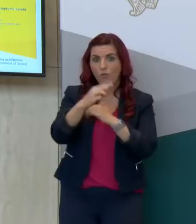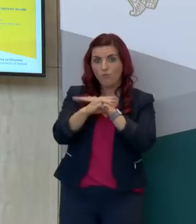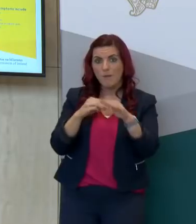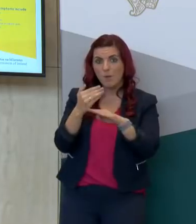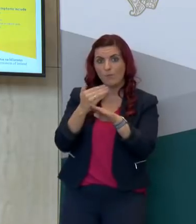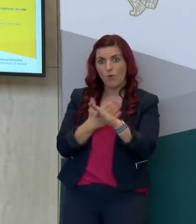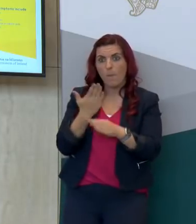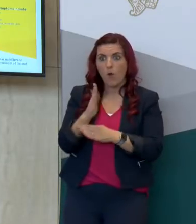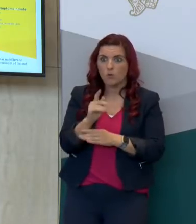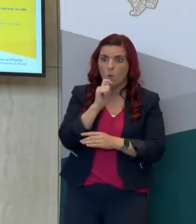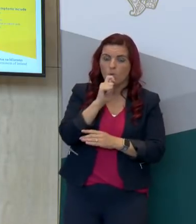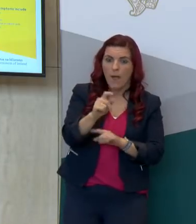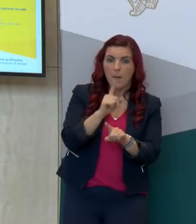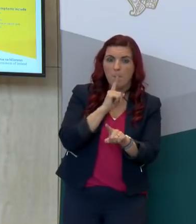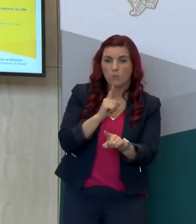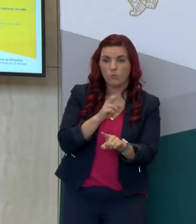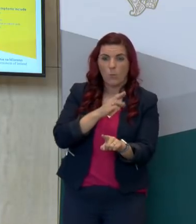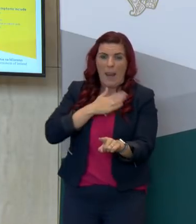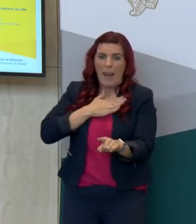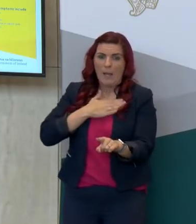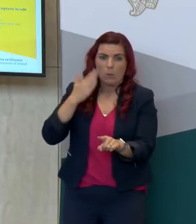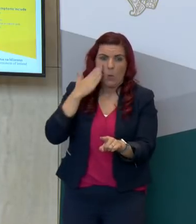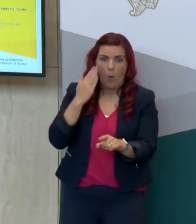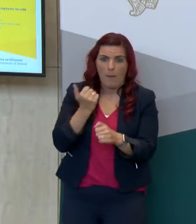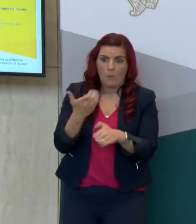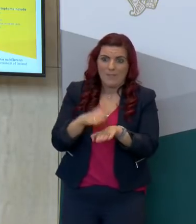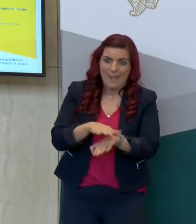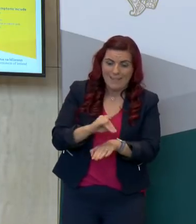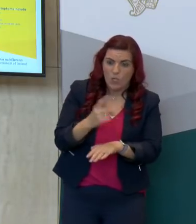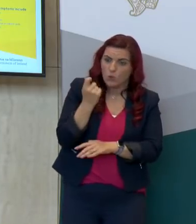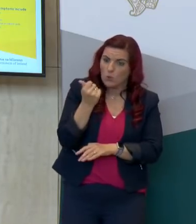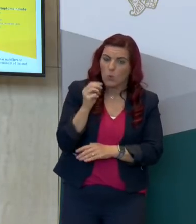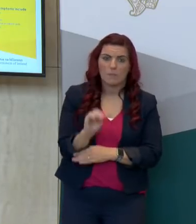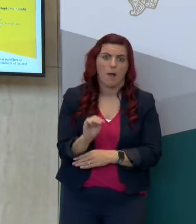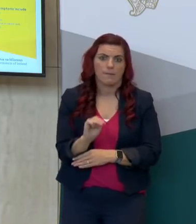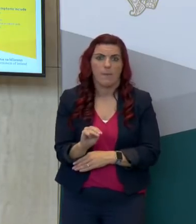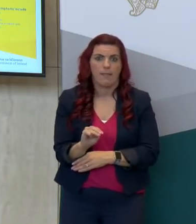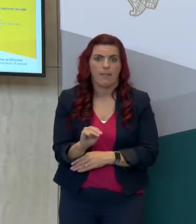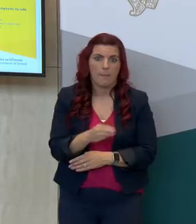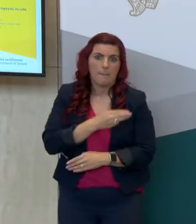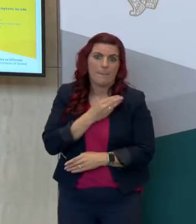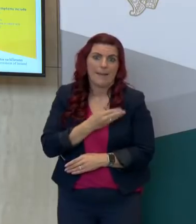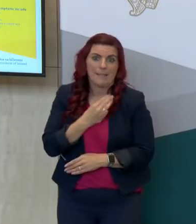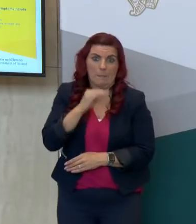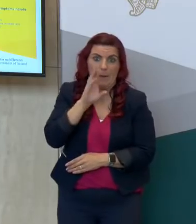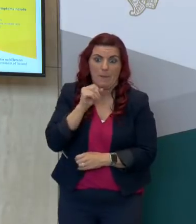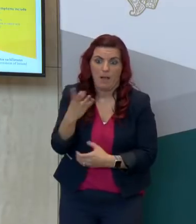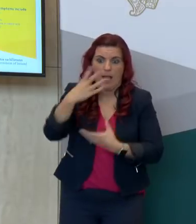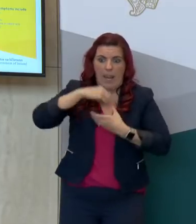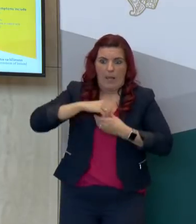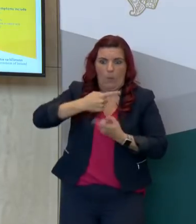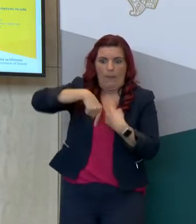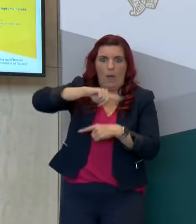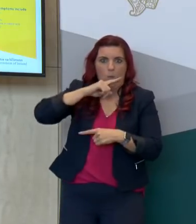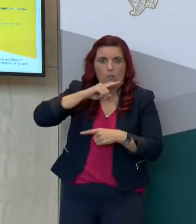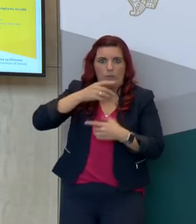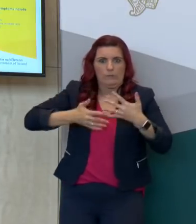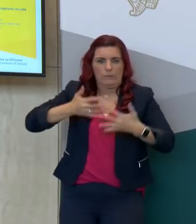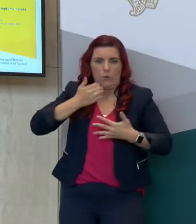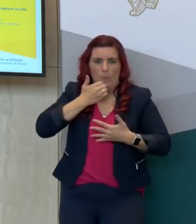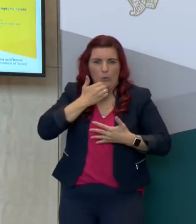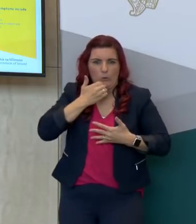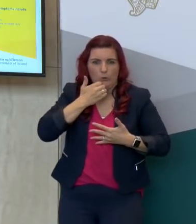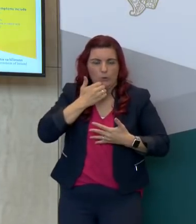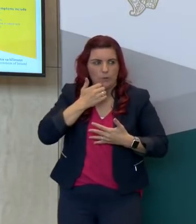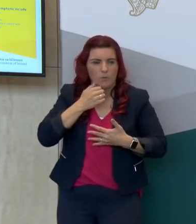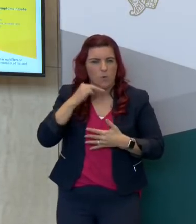clearly we want to know about these deaths as soon and as quickly as possible so that they can feed into our decision-making processes. Just 2 more quick ones